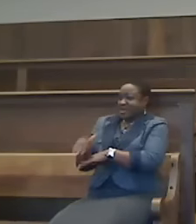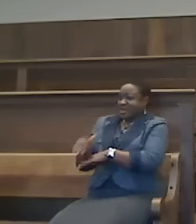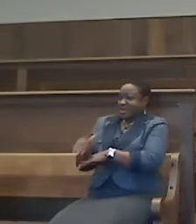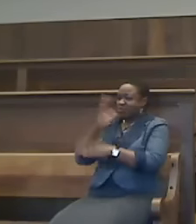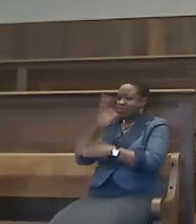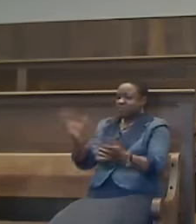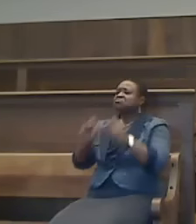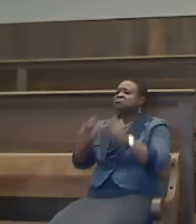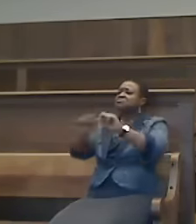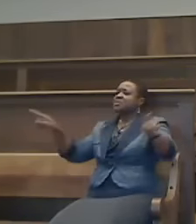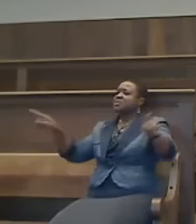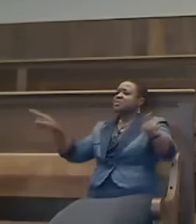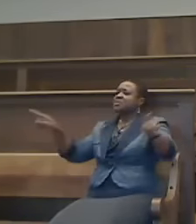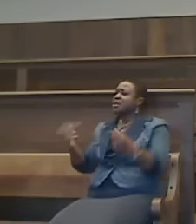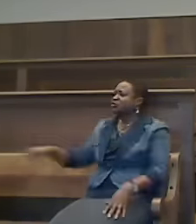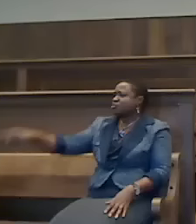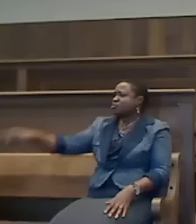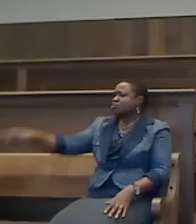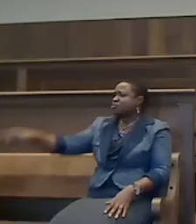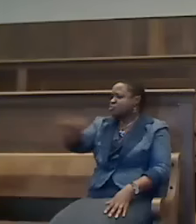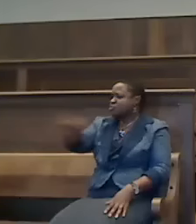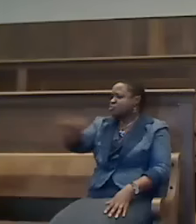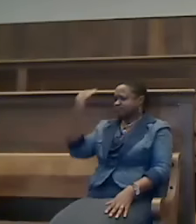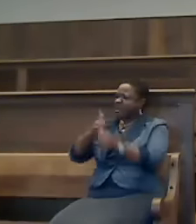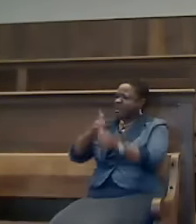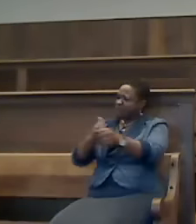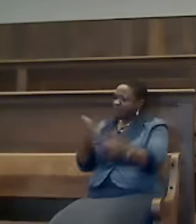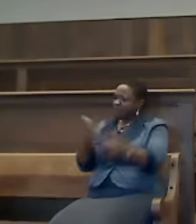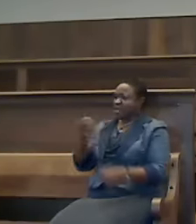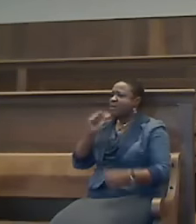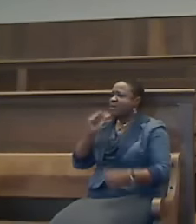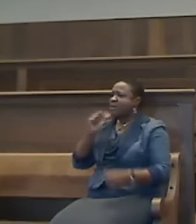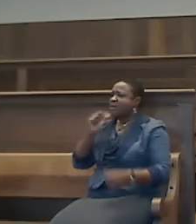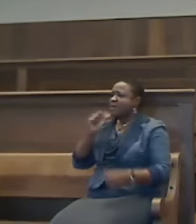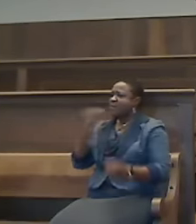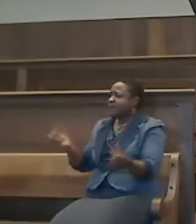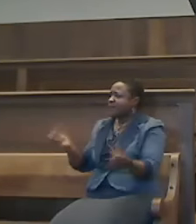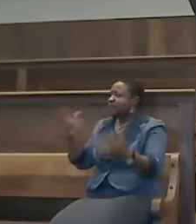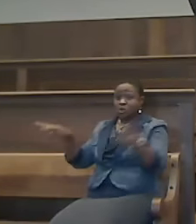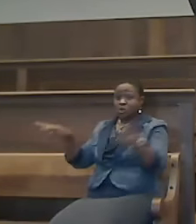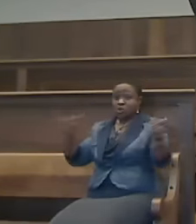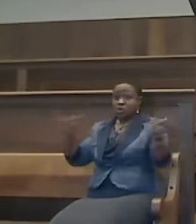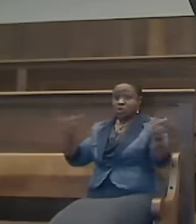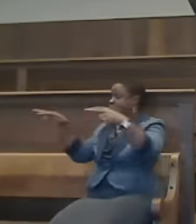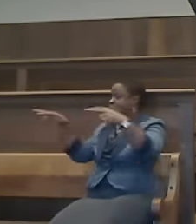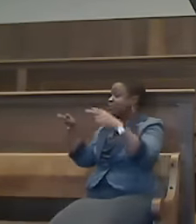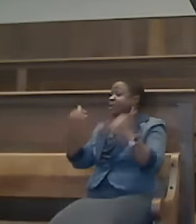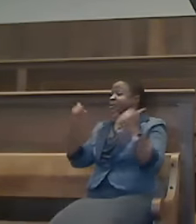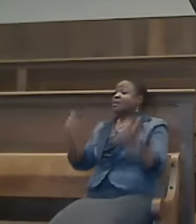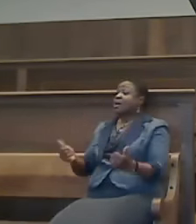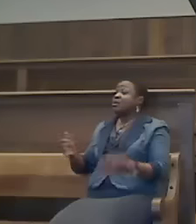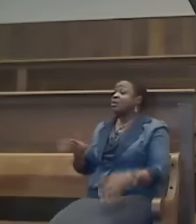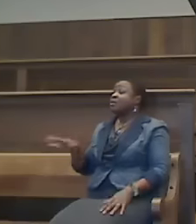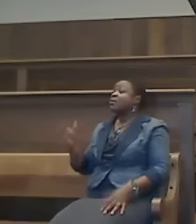many of you are conscientiously avoiding genetically engineered foods? Raise your hand. Okay, look around. Now, how many of you